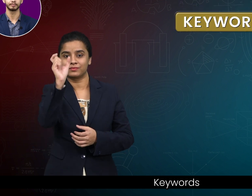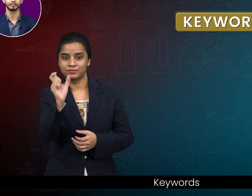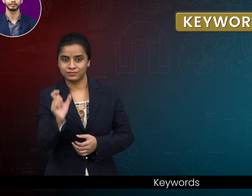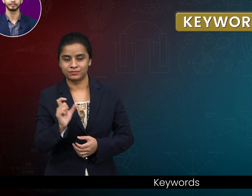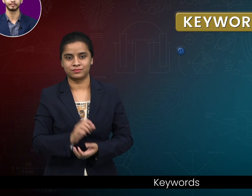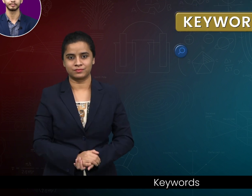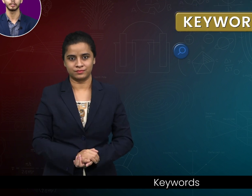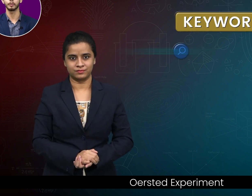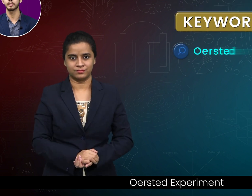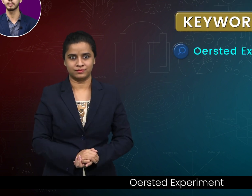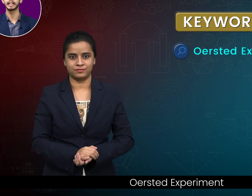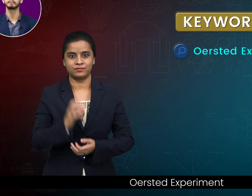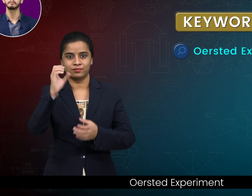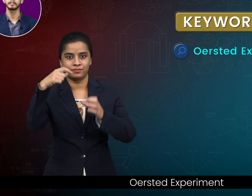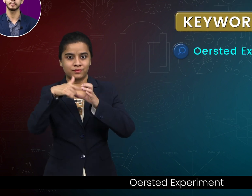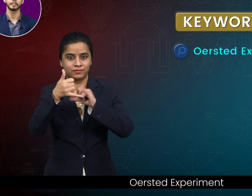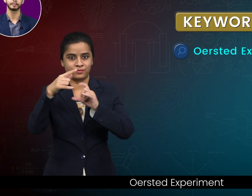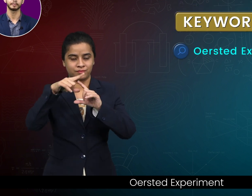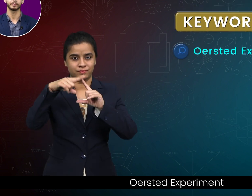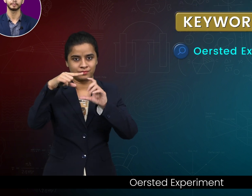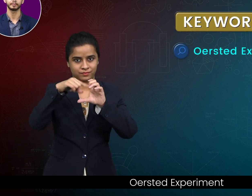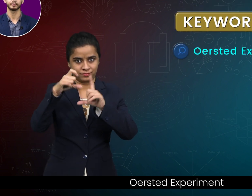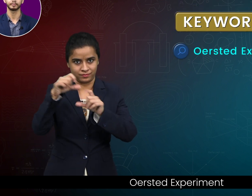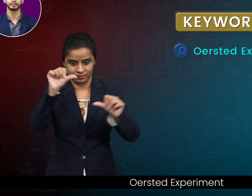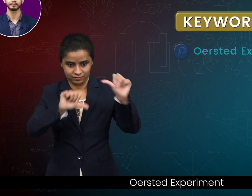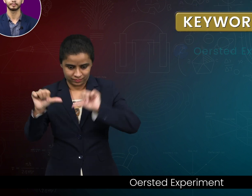Keywords: Oersterd experiment,